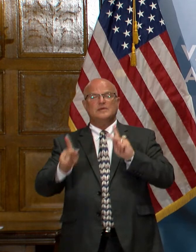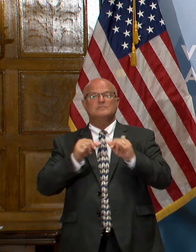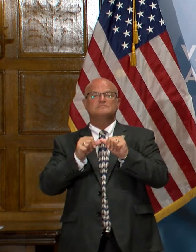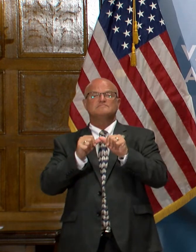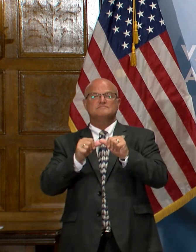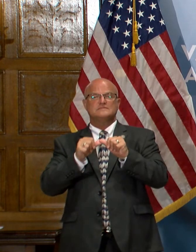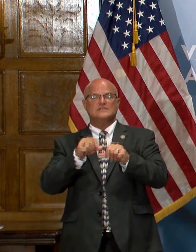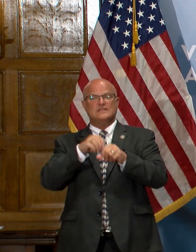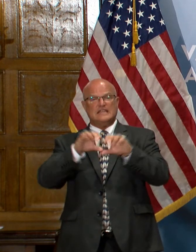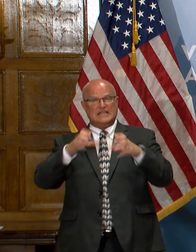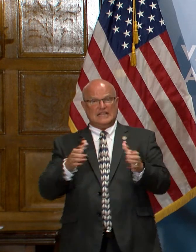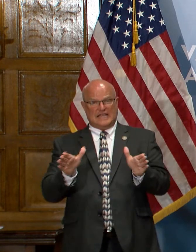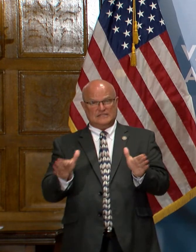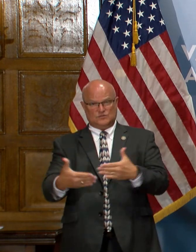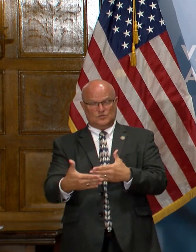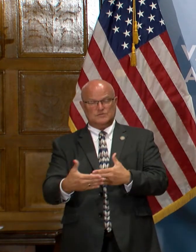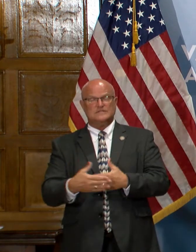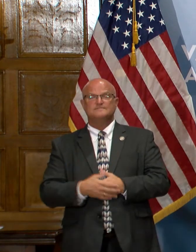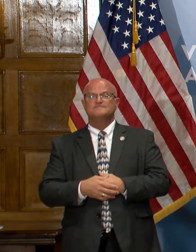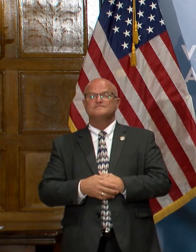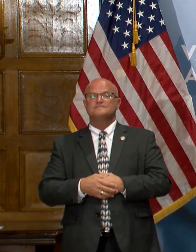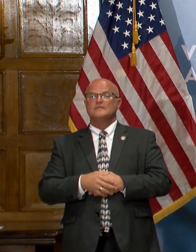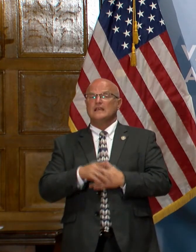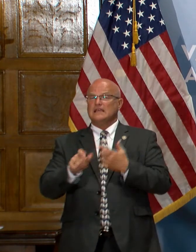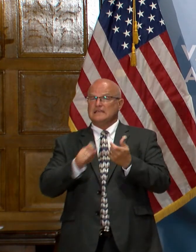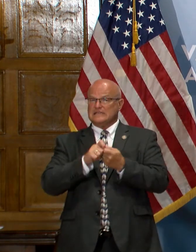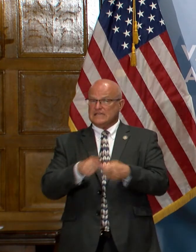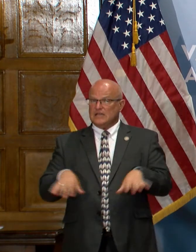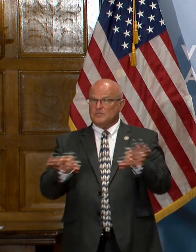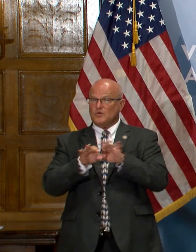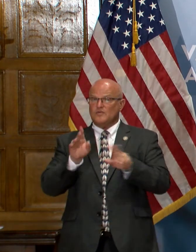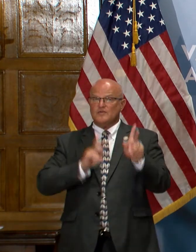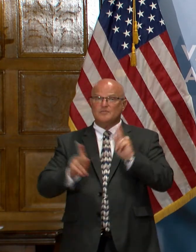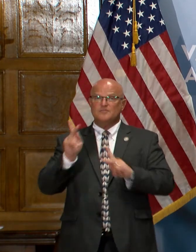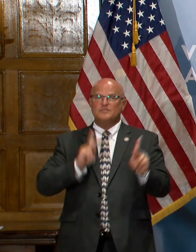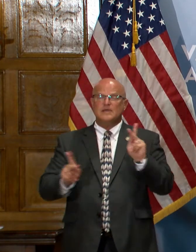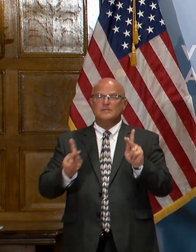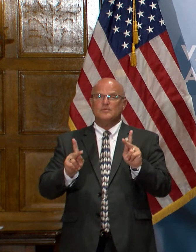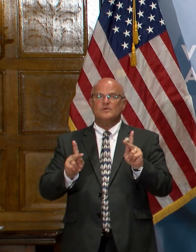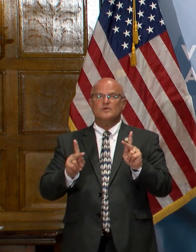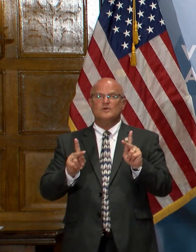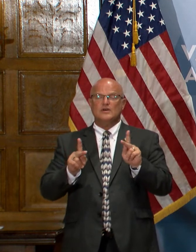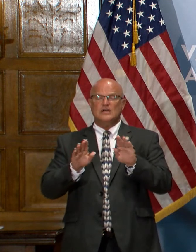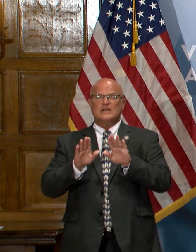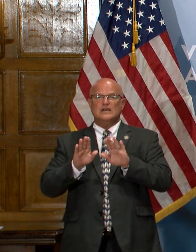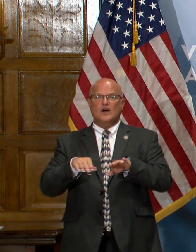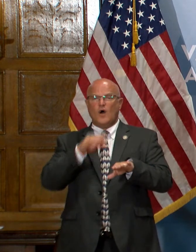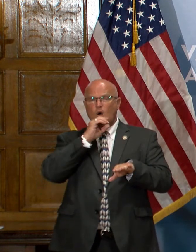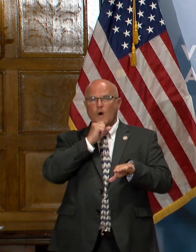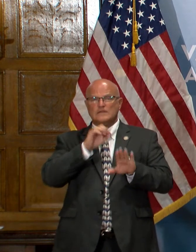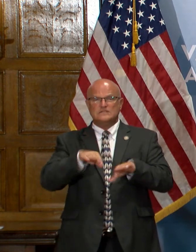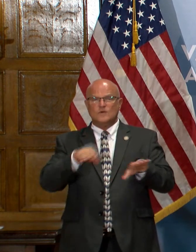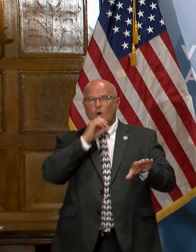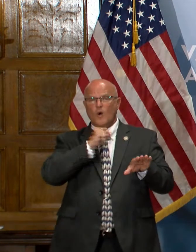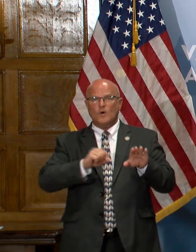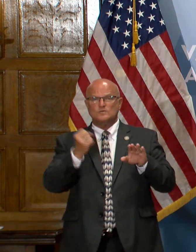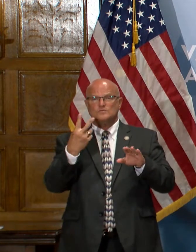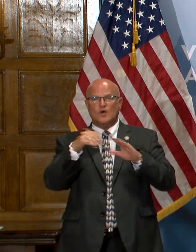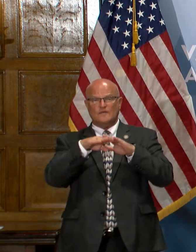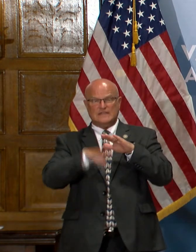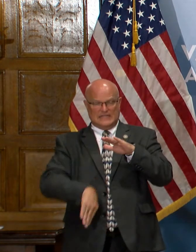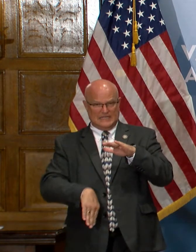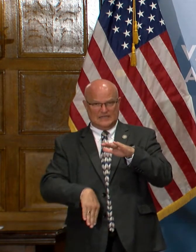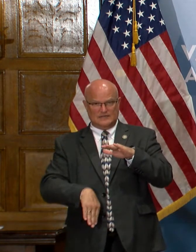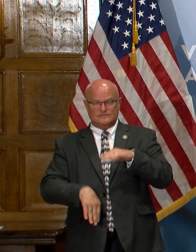continue in classes. This is particularly important for those individuals, those children under 12 years of age. We have no